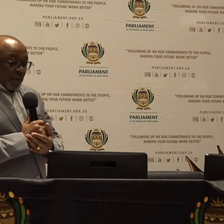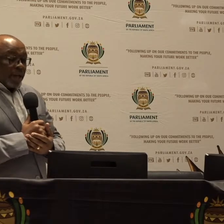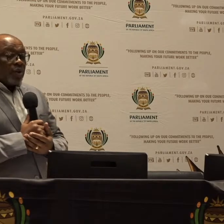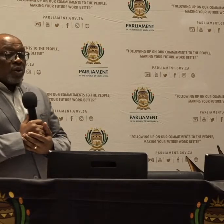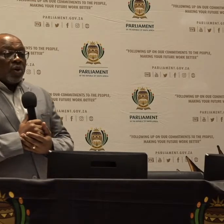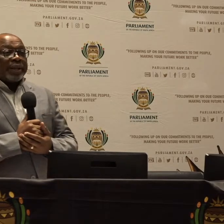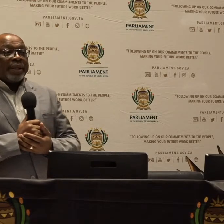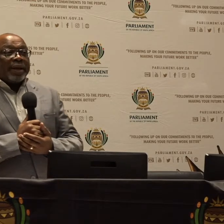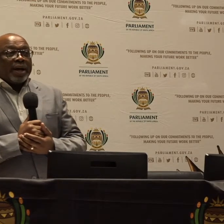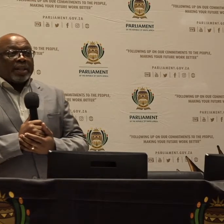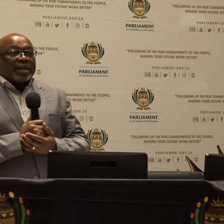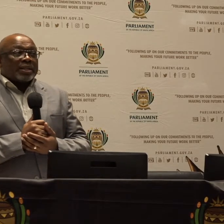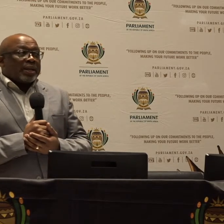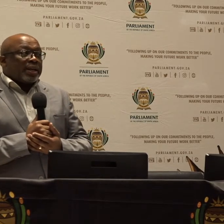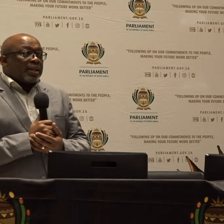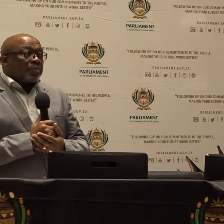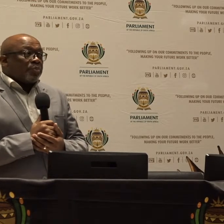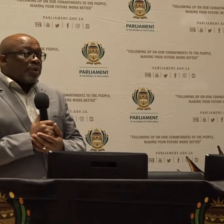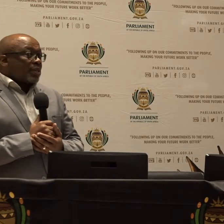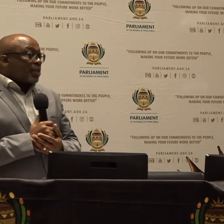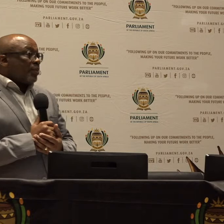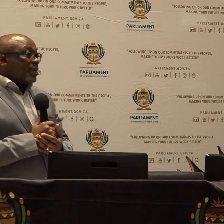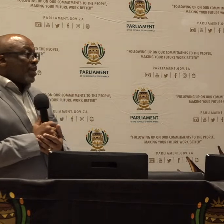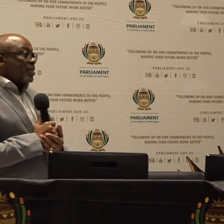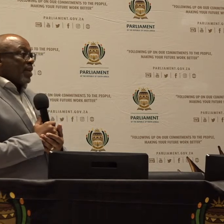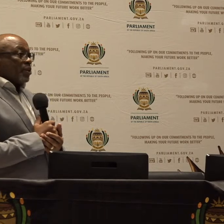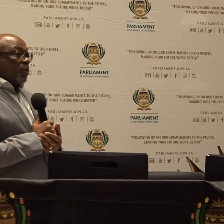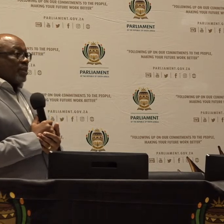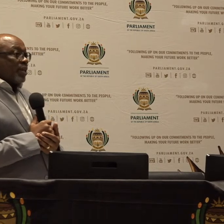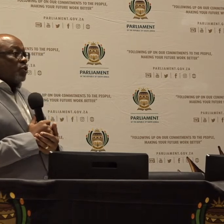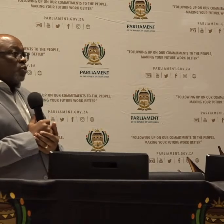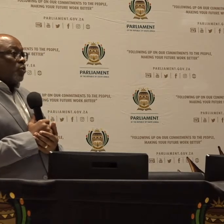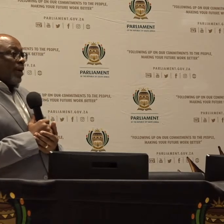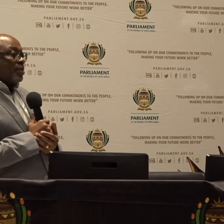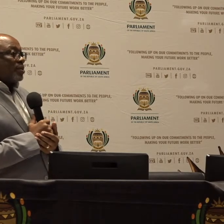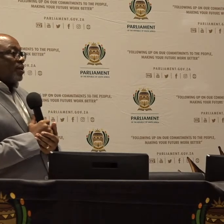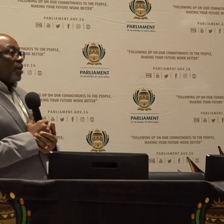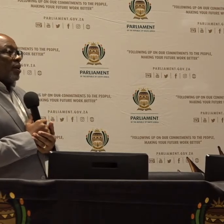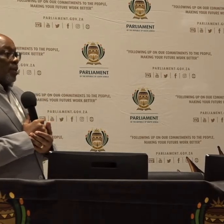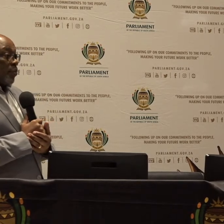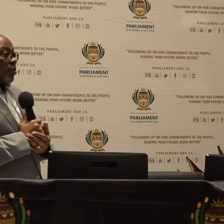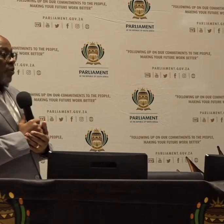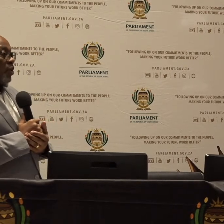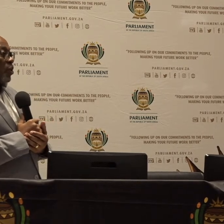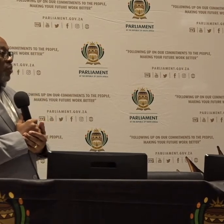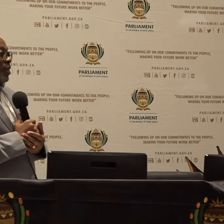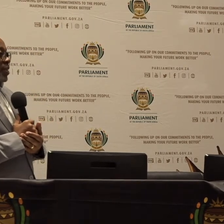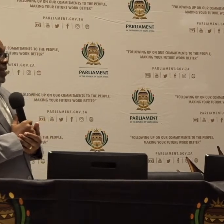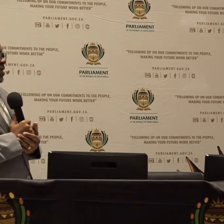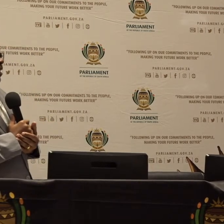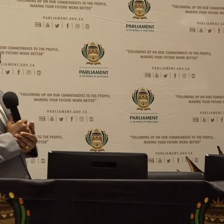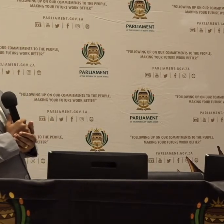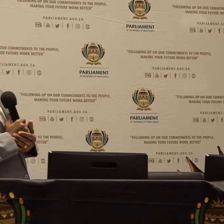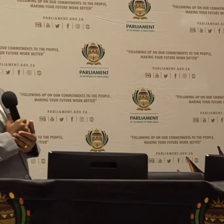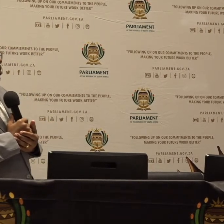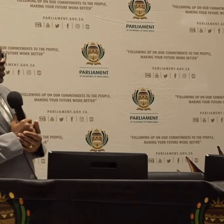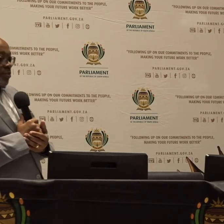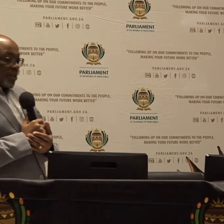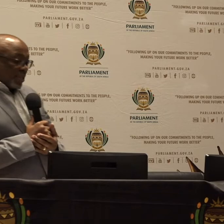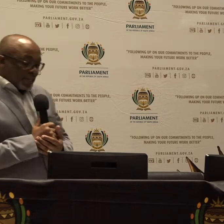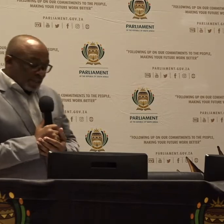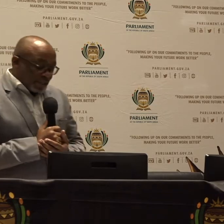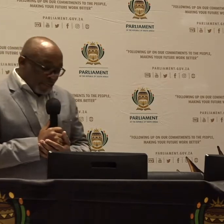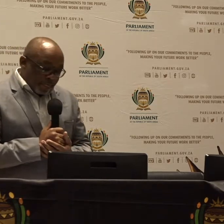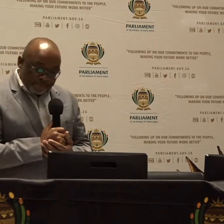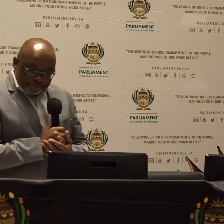we are not all here others had other pressing matters they had to attend to but the portfolio committee is here and